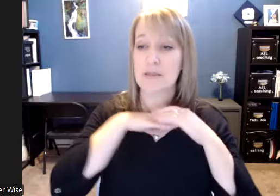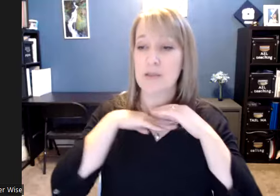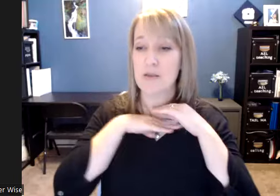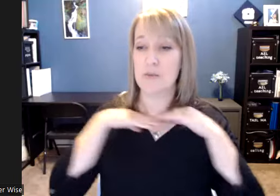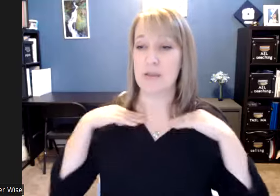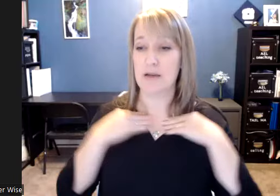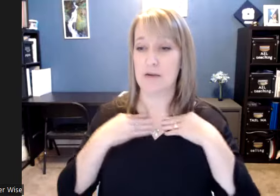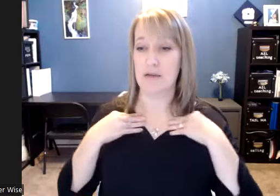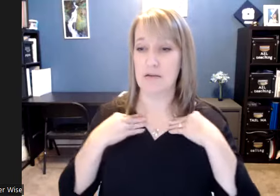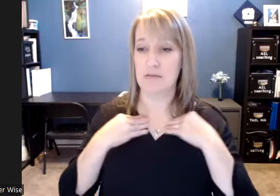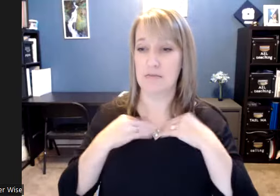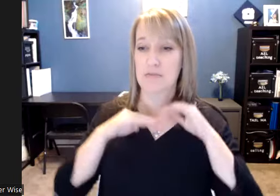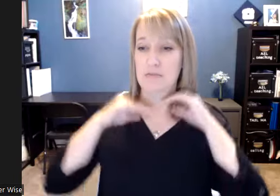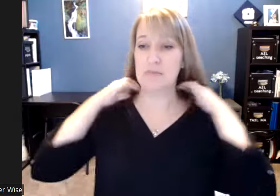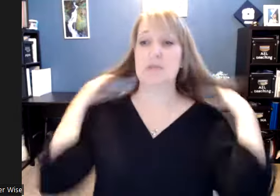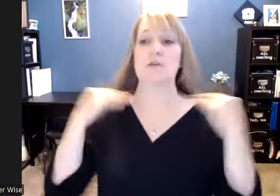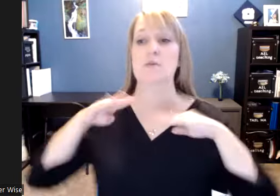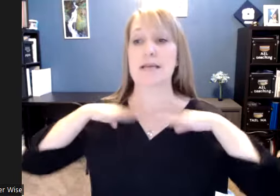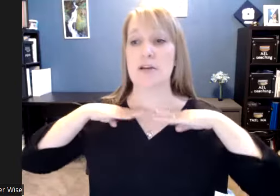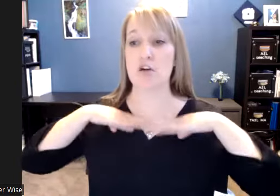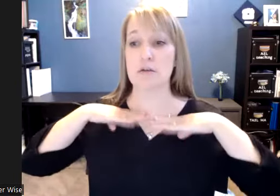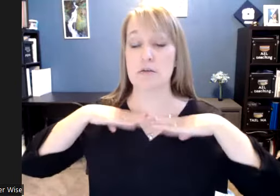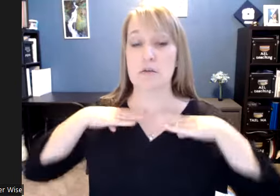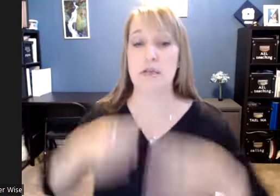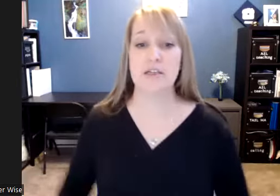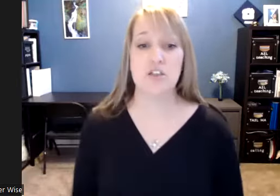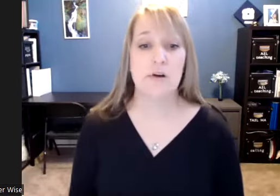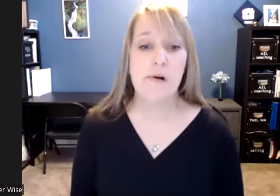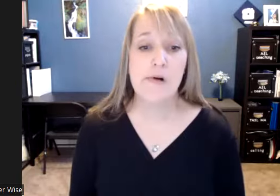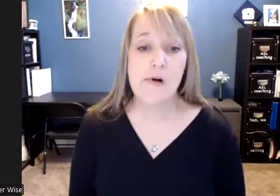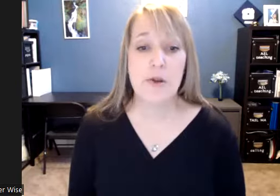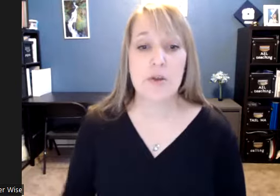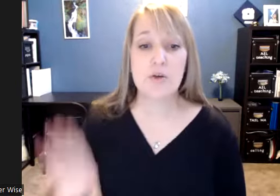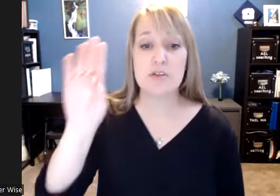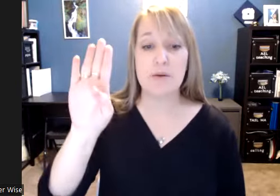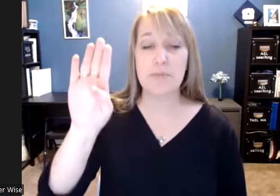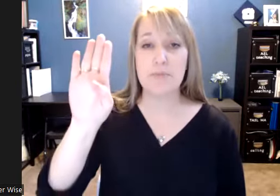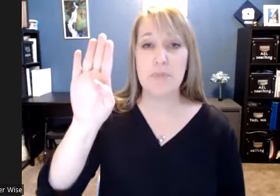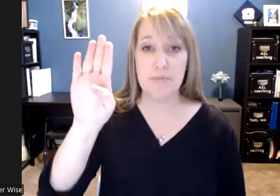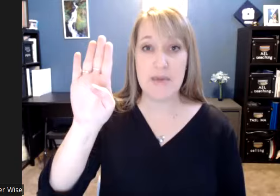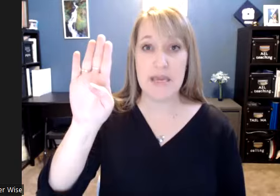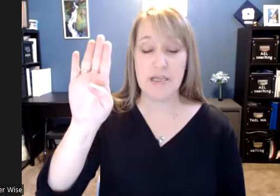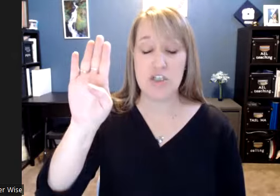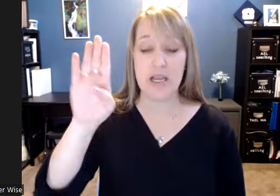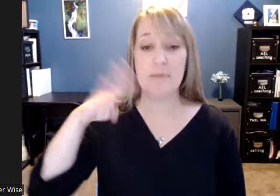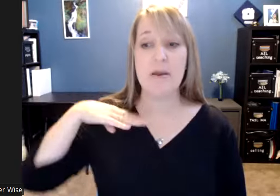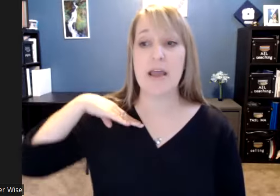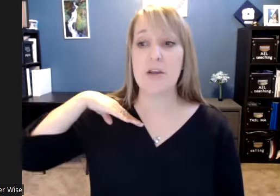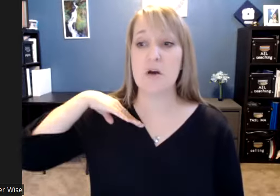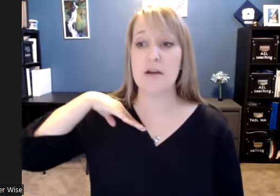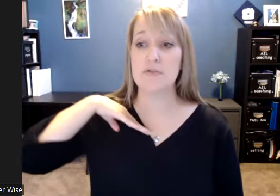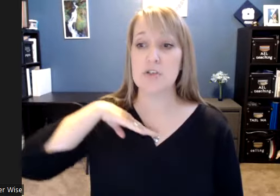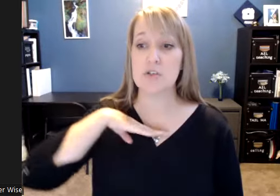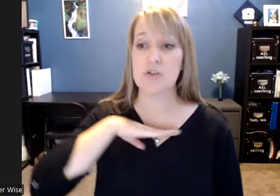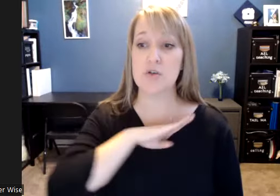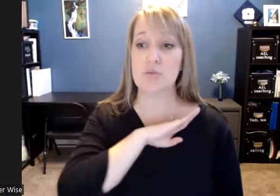something that would be like right along, you know, here-ish, you use a B hand shape, and you kind of just scoop where